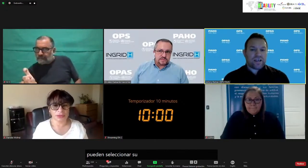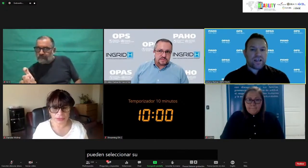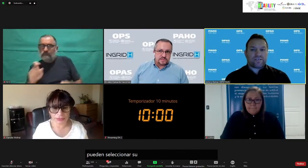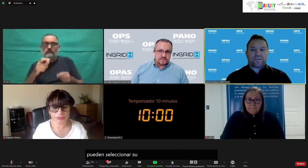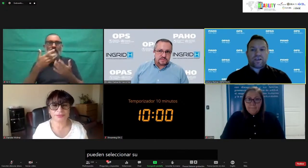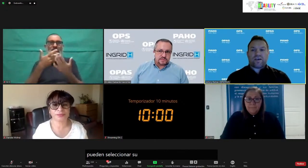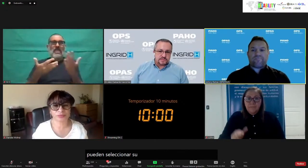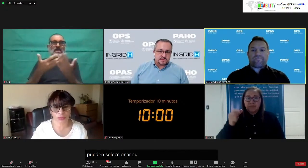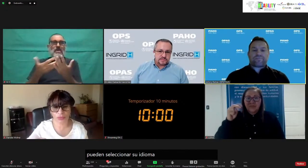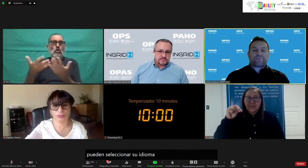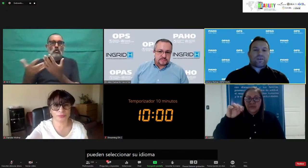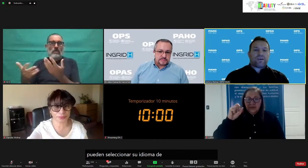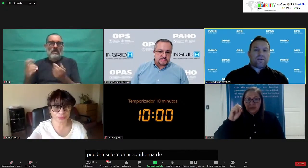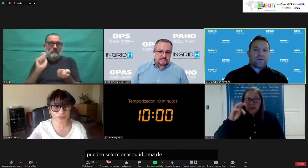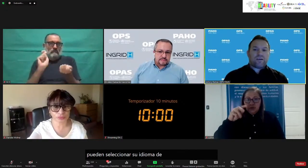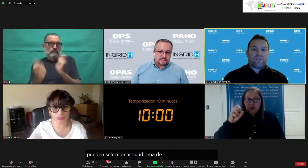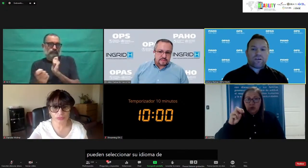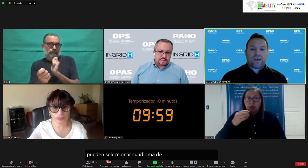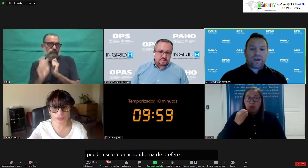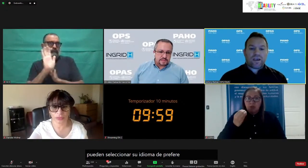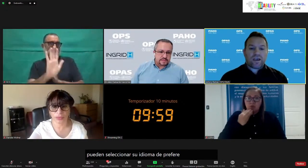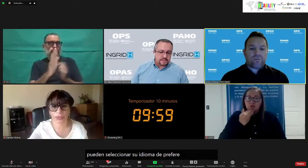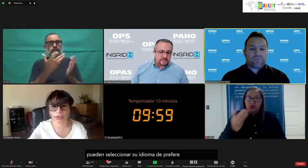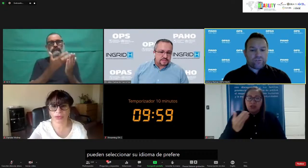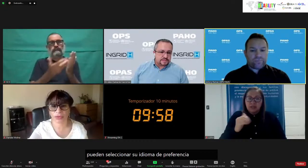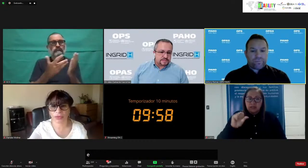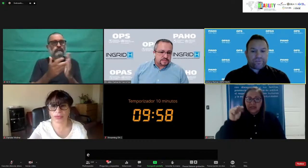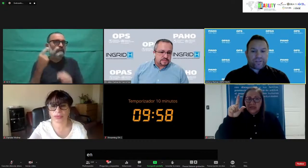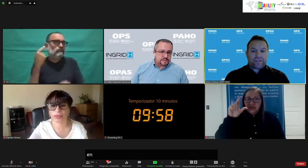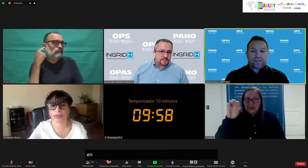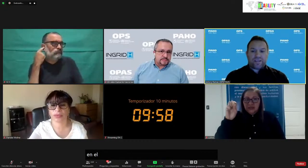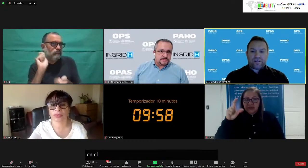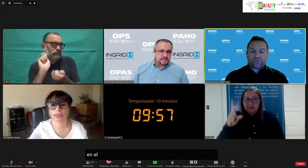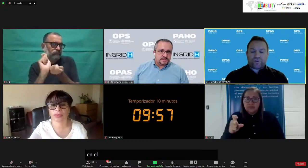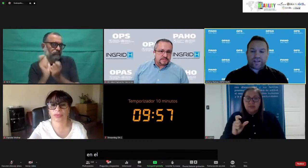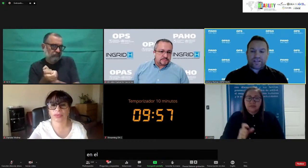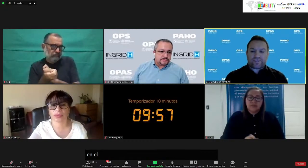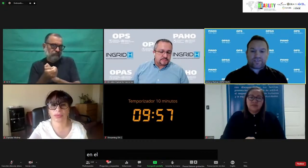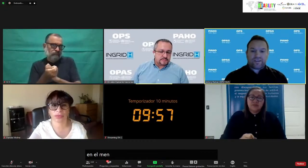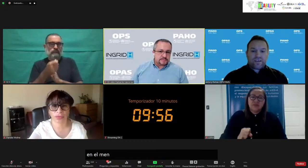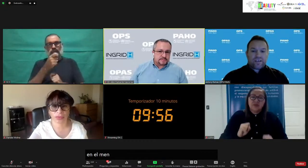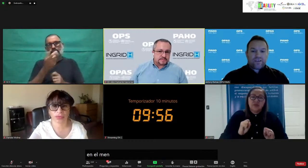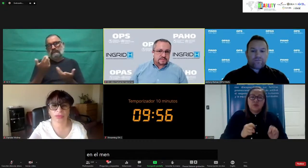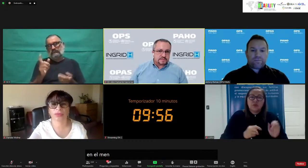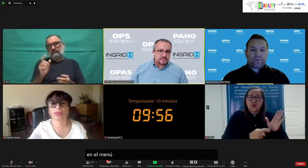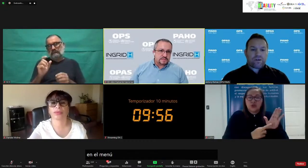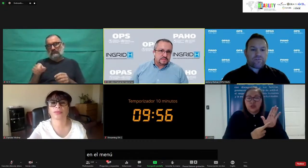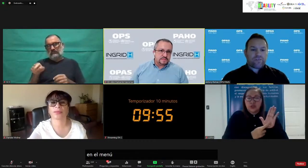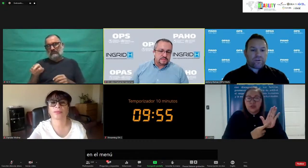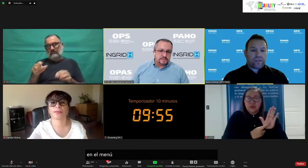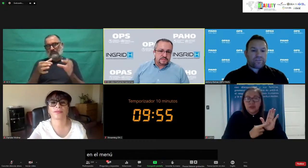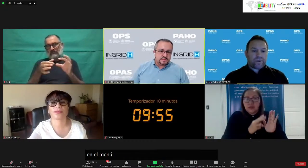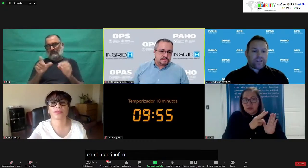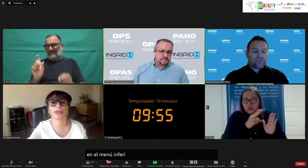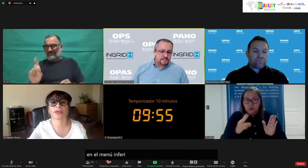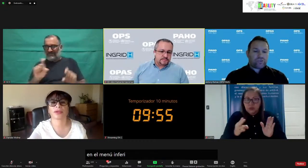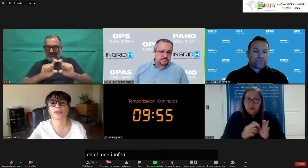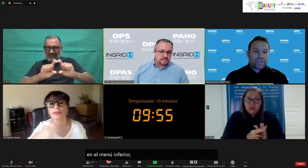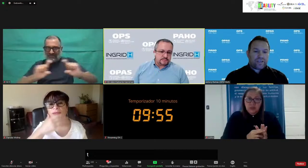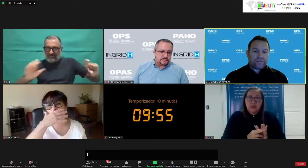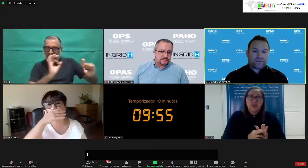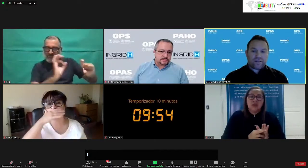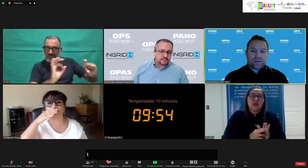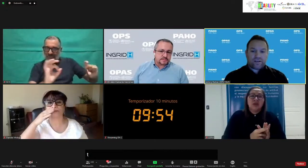uh alex um uh uh i'm going to be presenting in english as alex says if people are following in spanish or